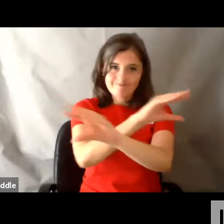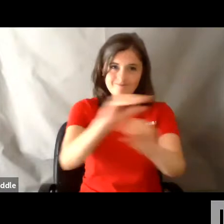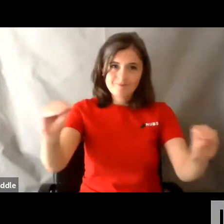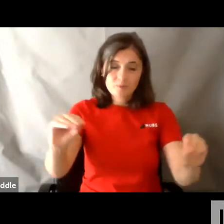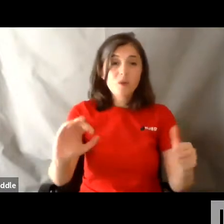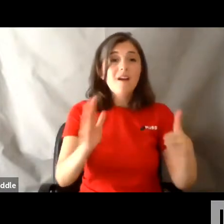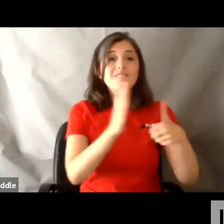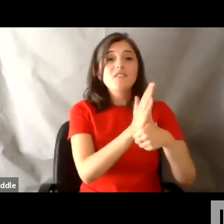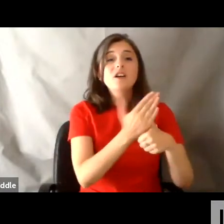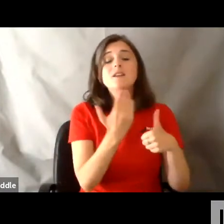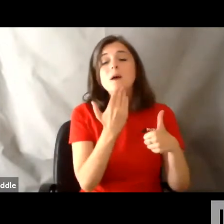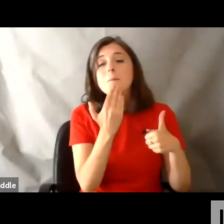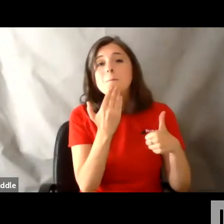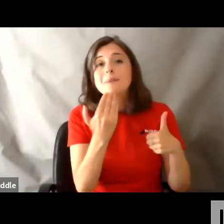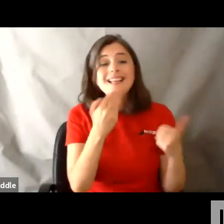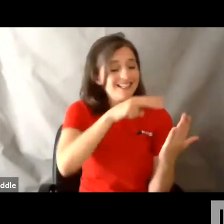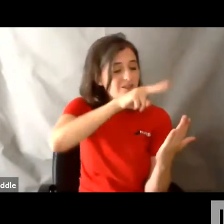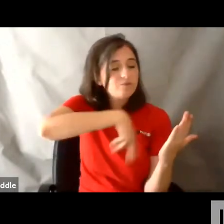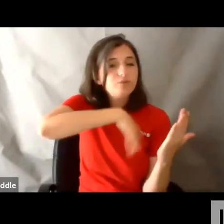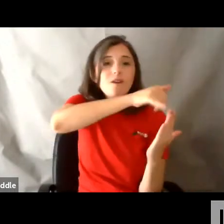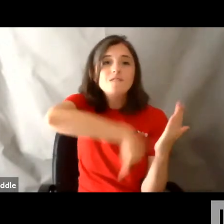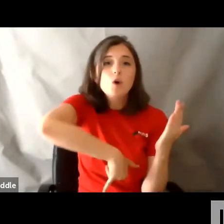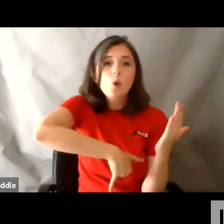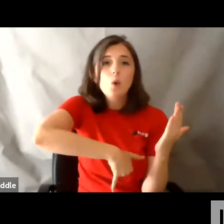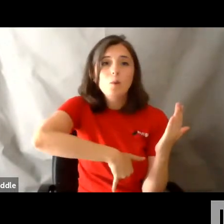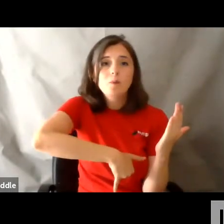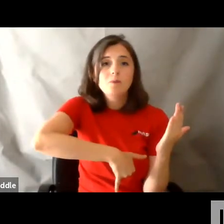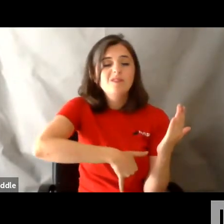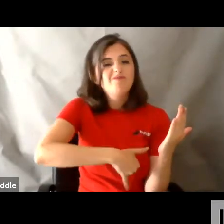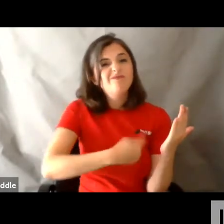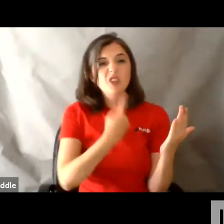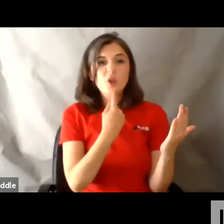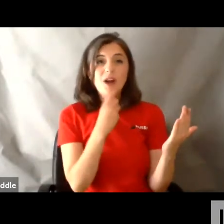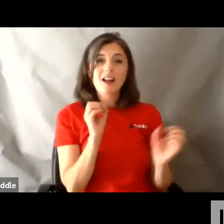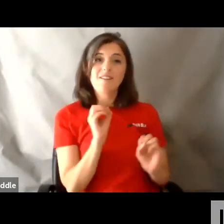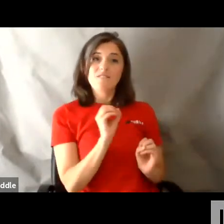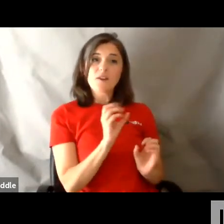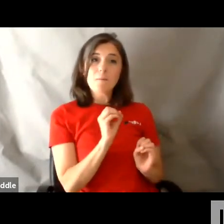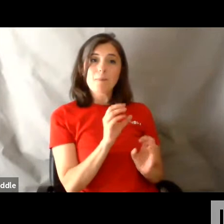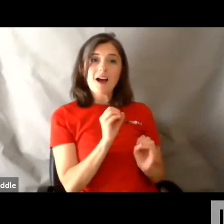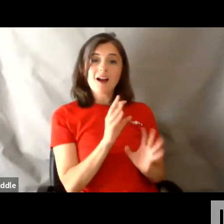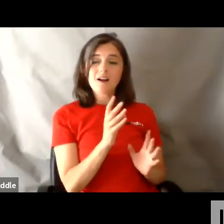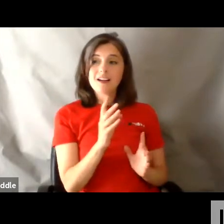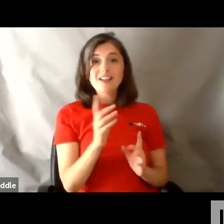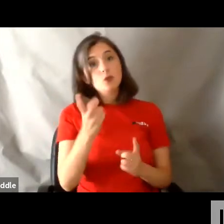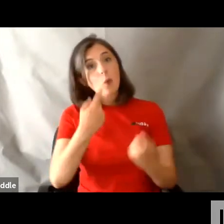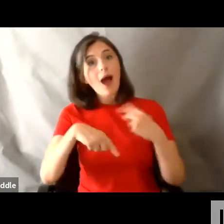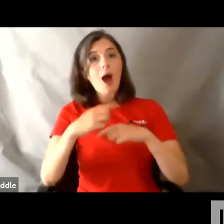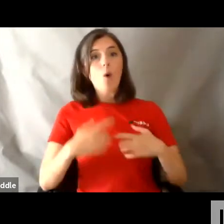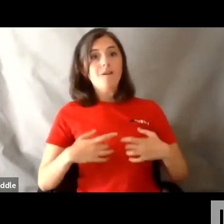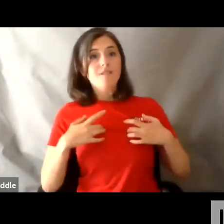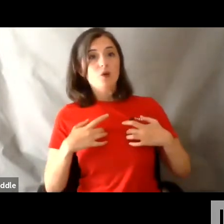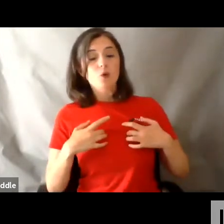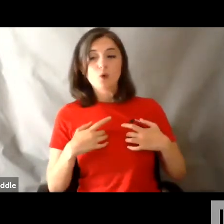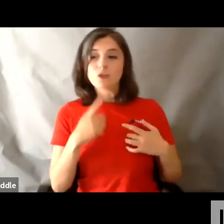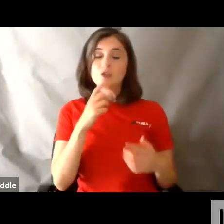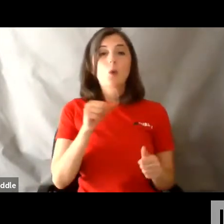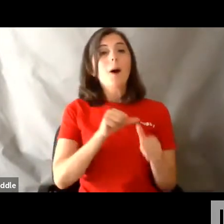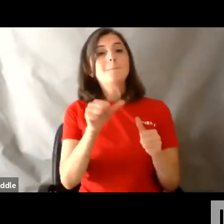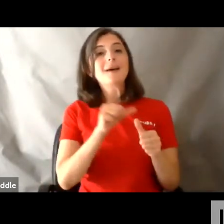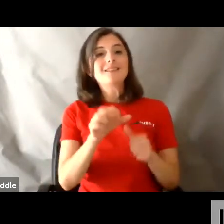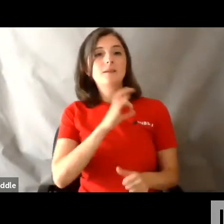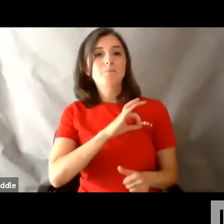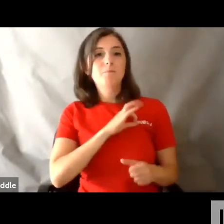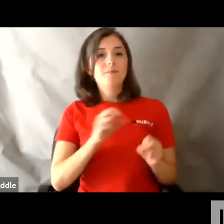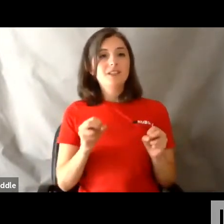look at the consultation form, which lets you say what you think of the Commission's ideas for a better benefits system and add further